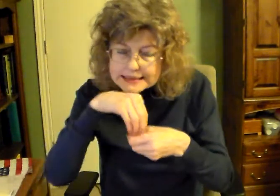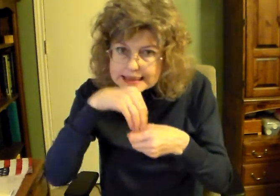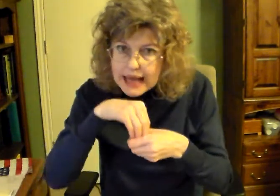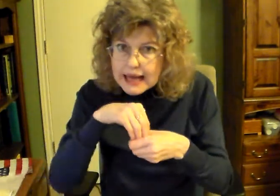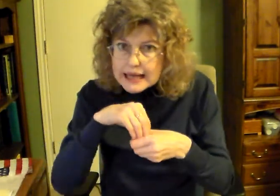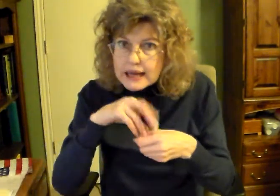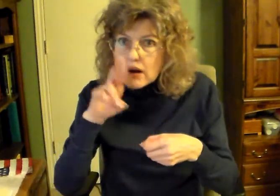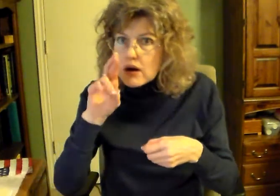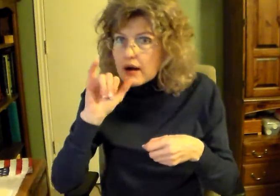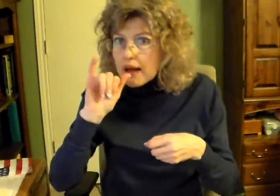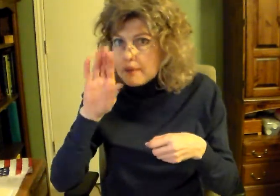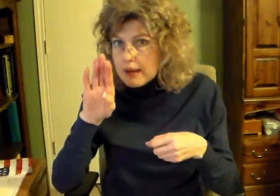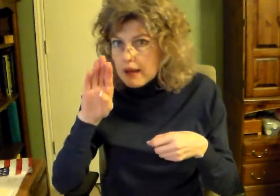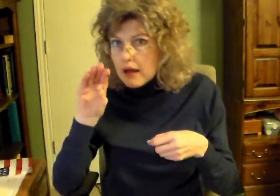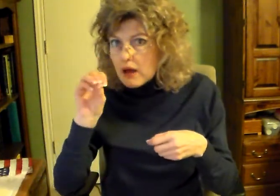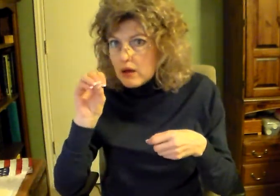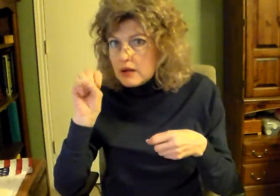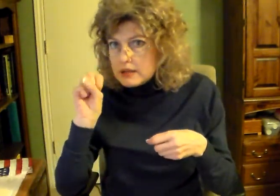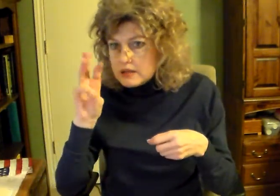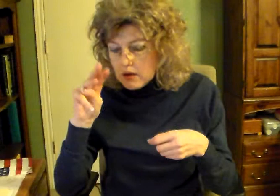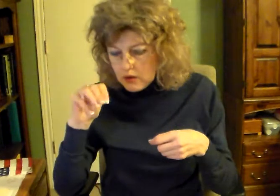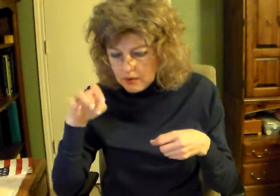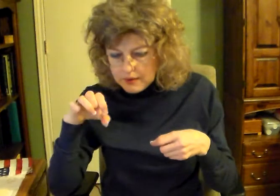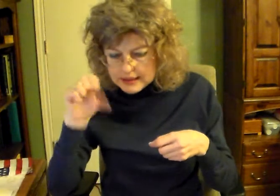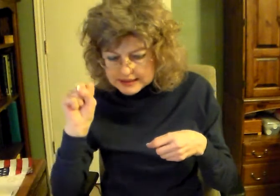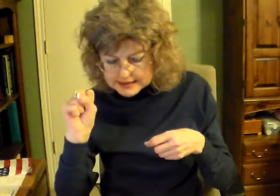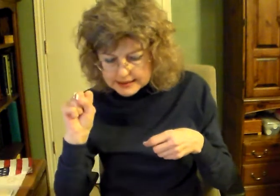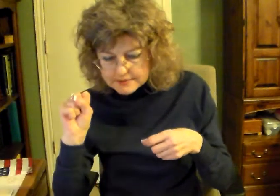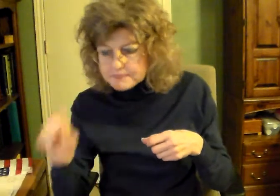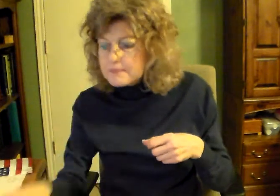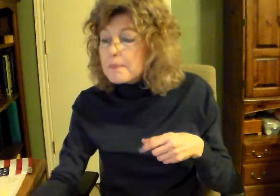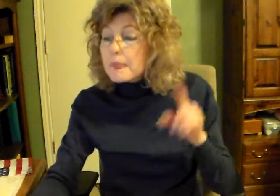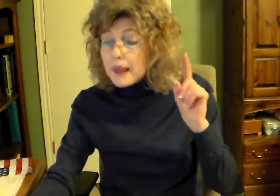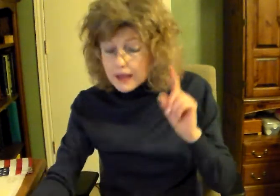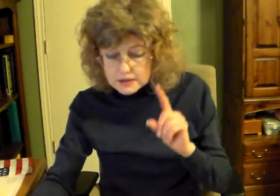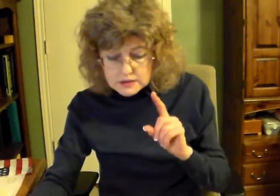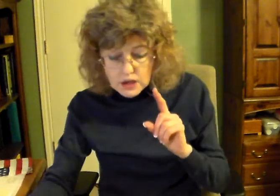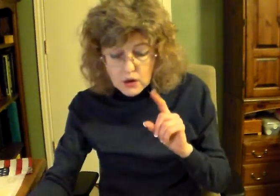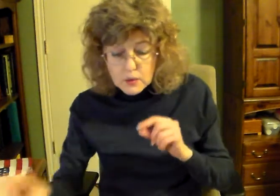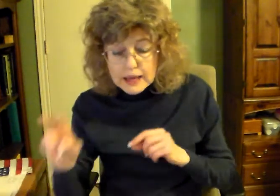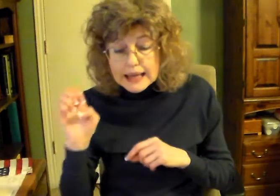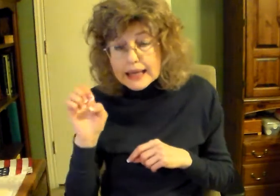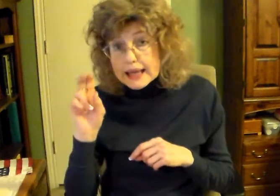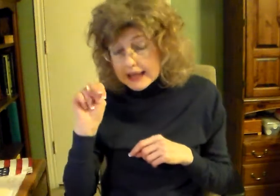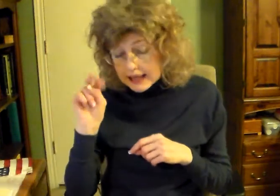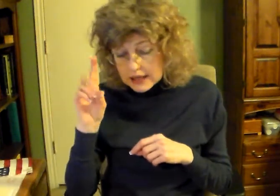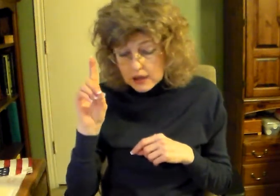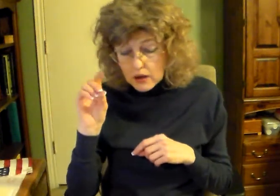cells also contain an internal membrane system known as the endoplasmic reticulum. The endoplasmic